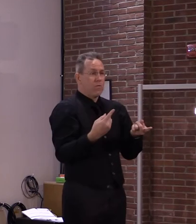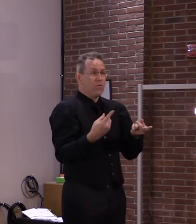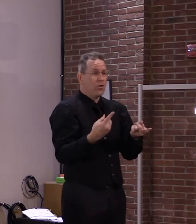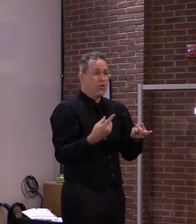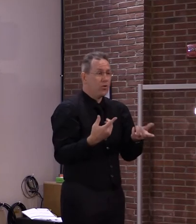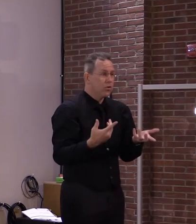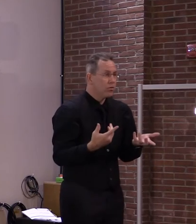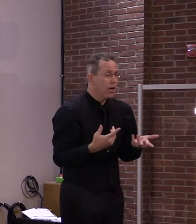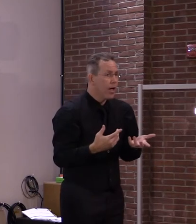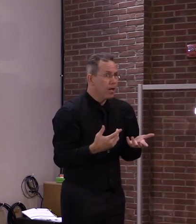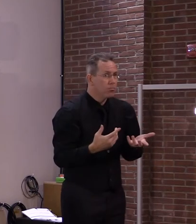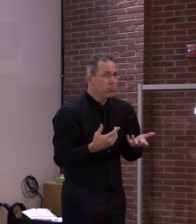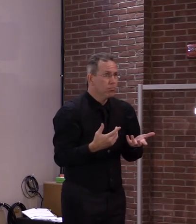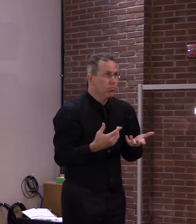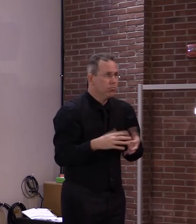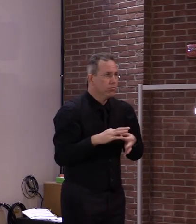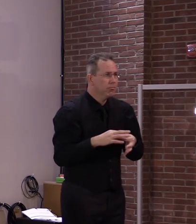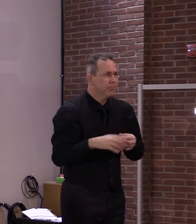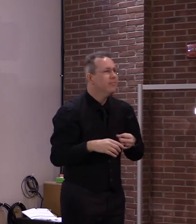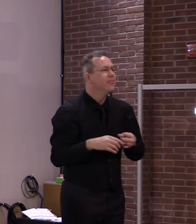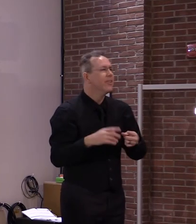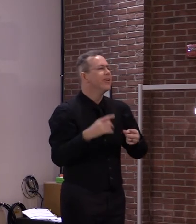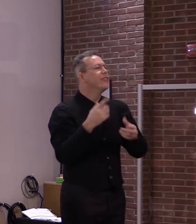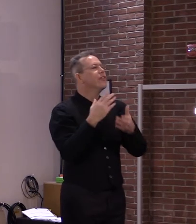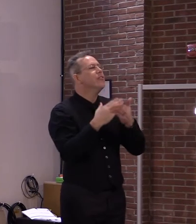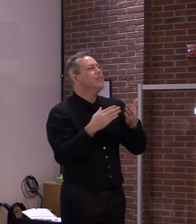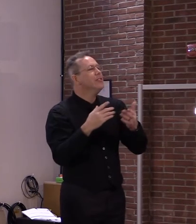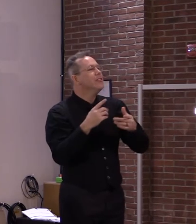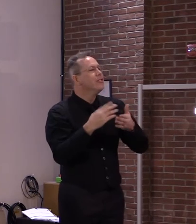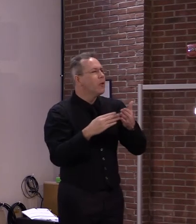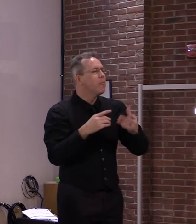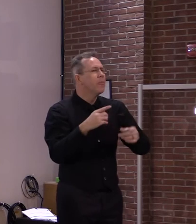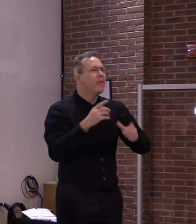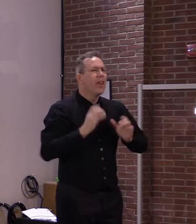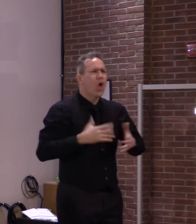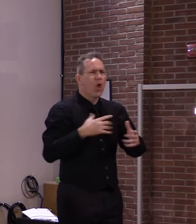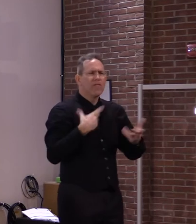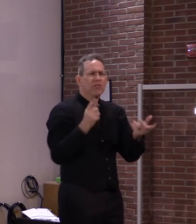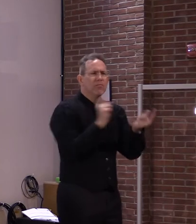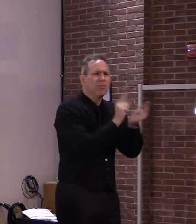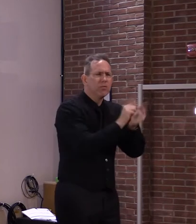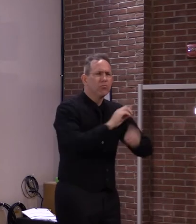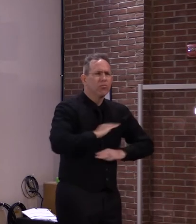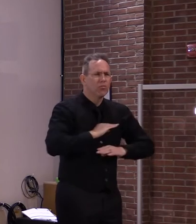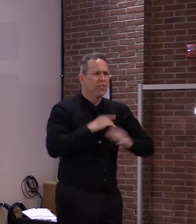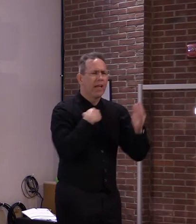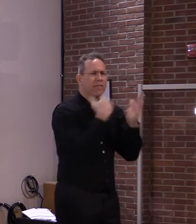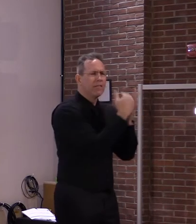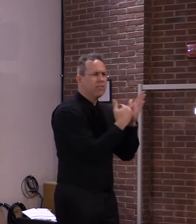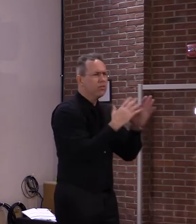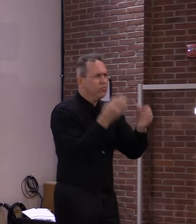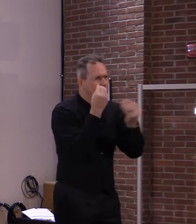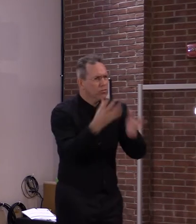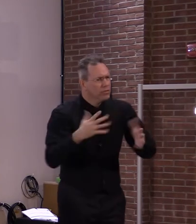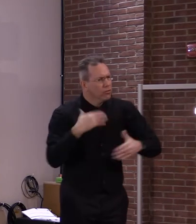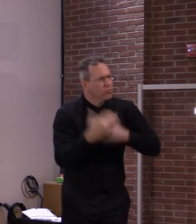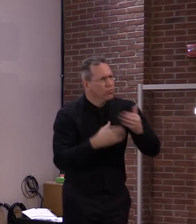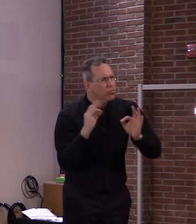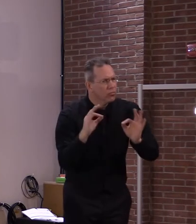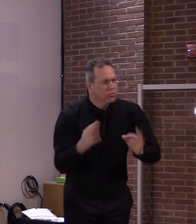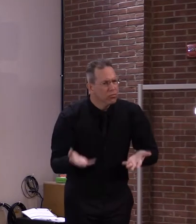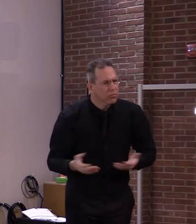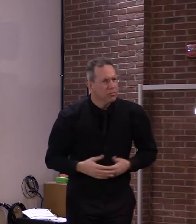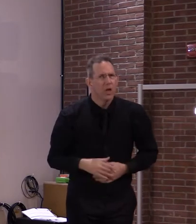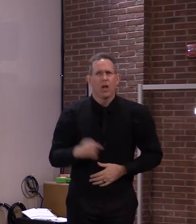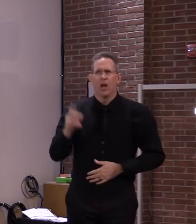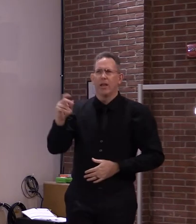time to them right my other question secretary french last month the islander